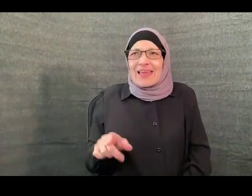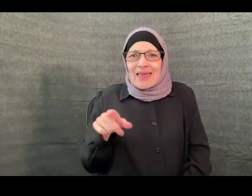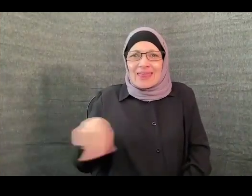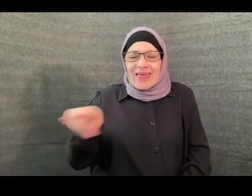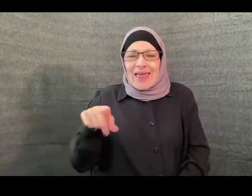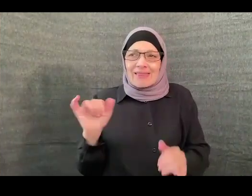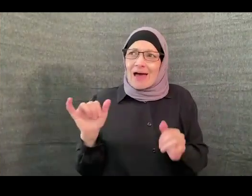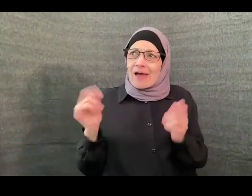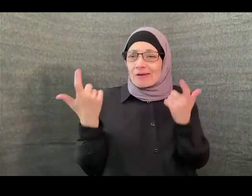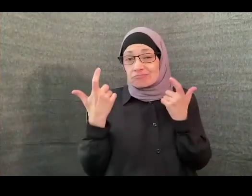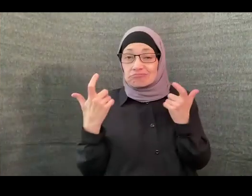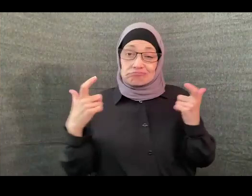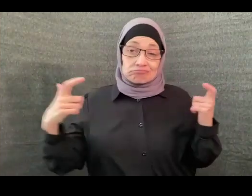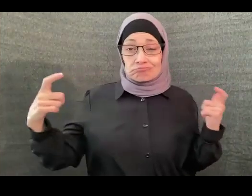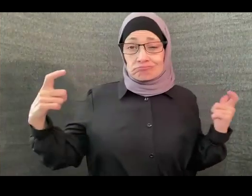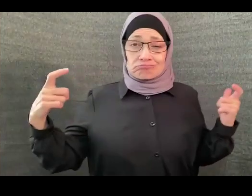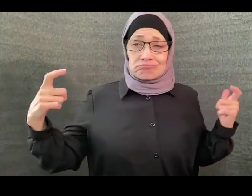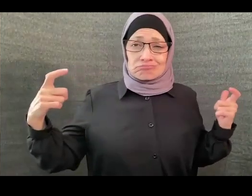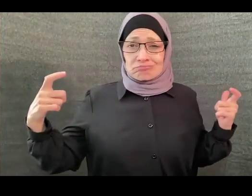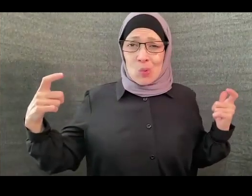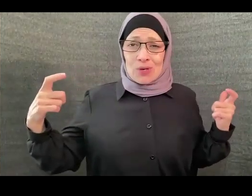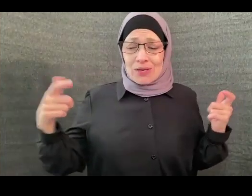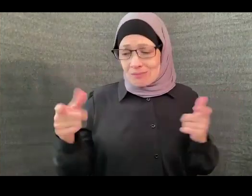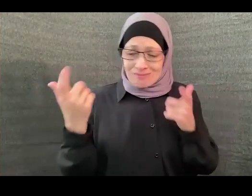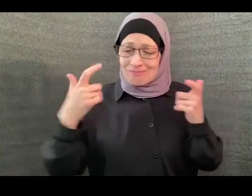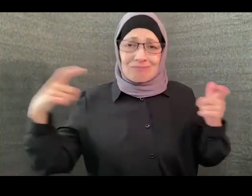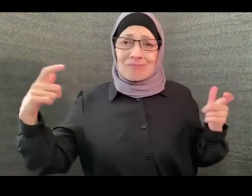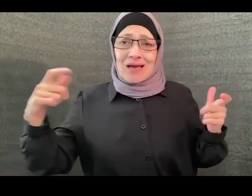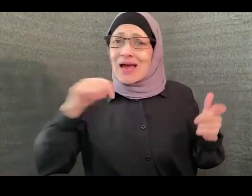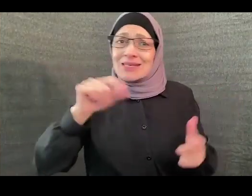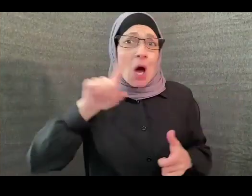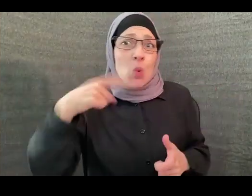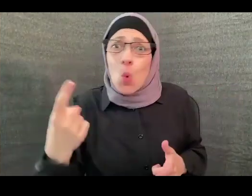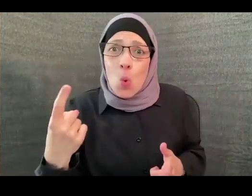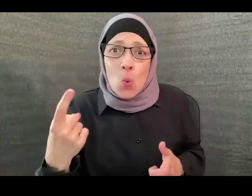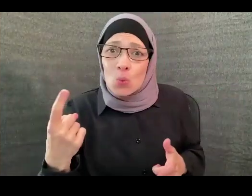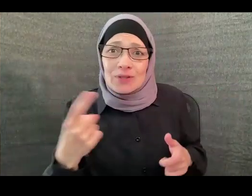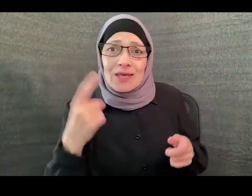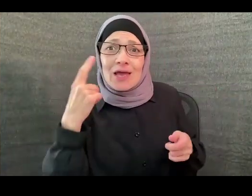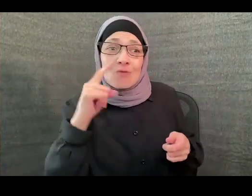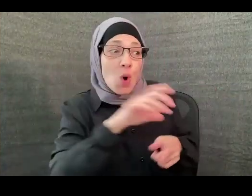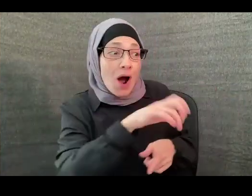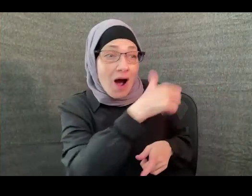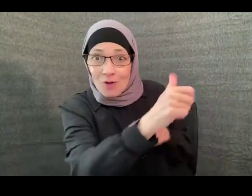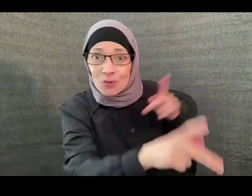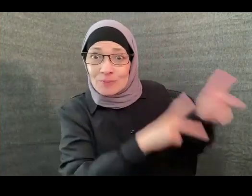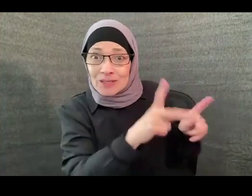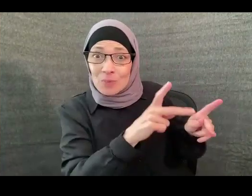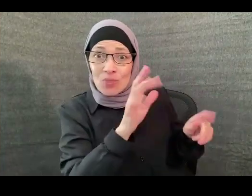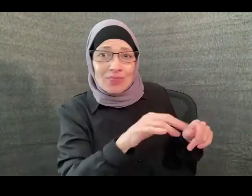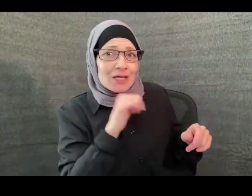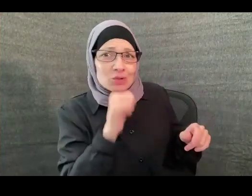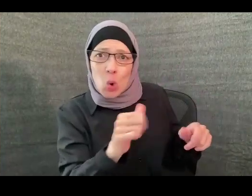superiority is not just against others who don't share their